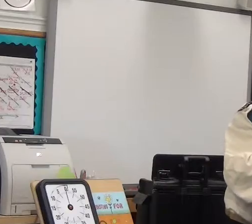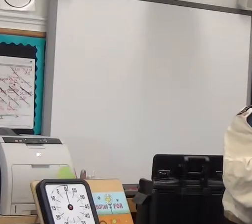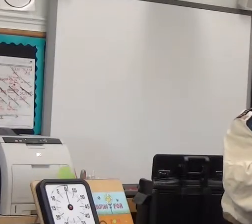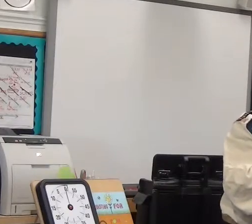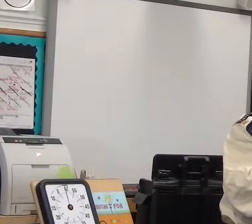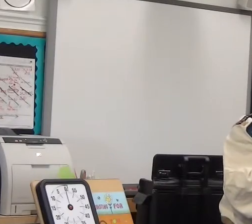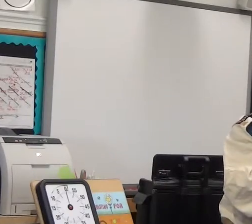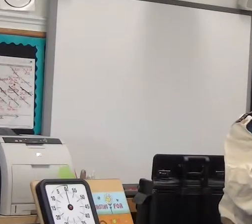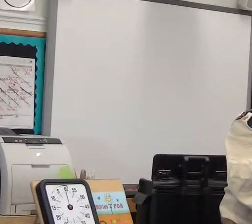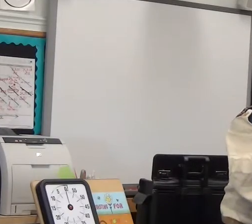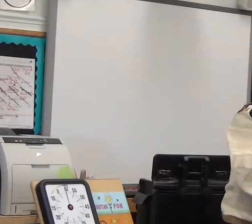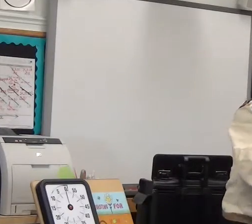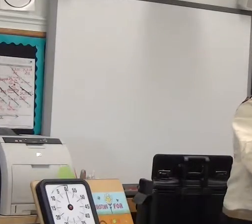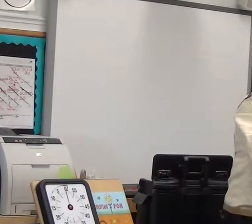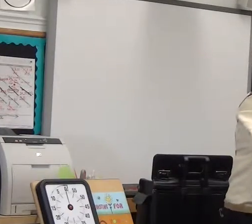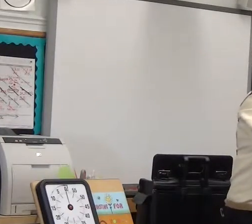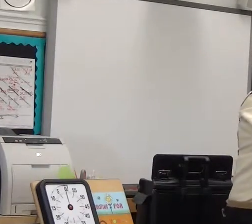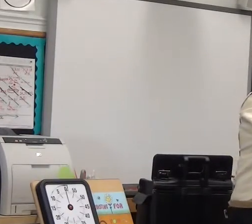Don't you?